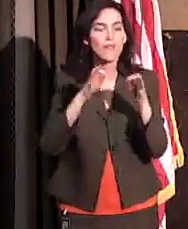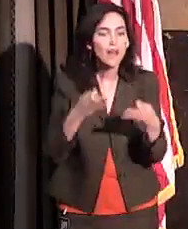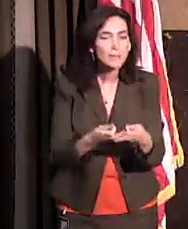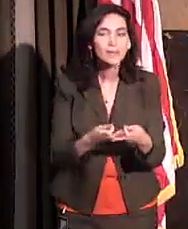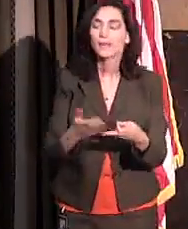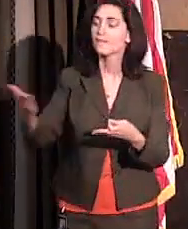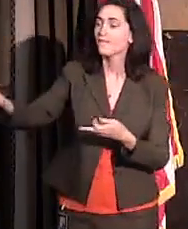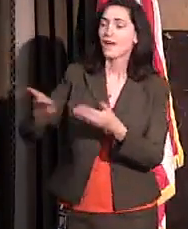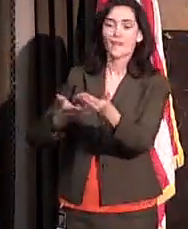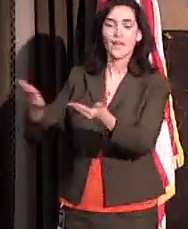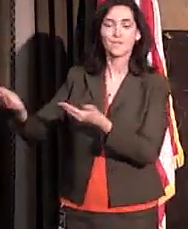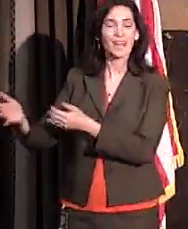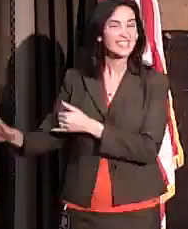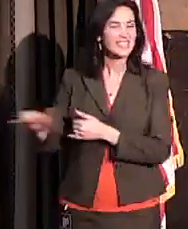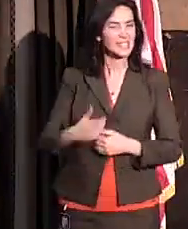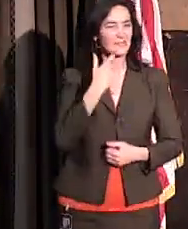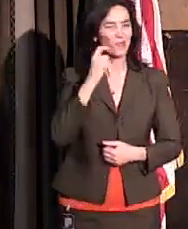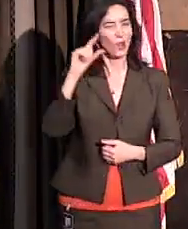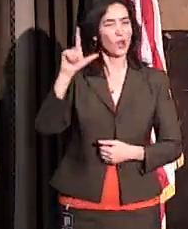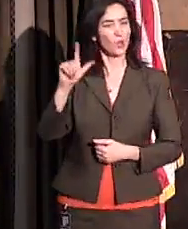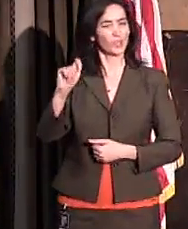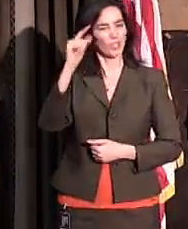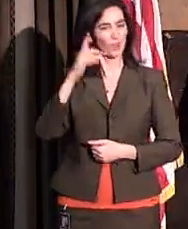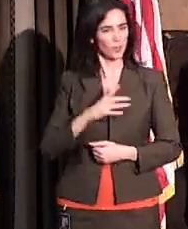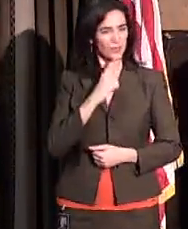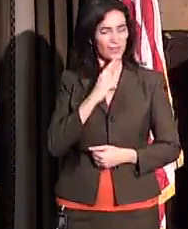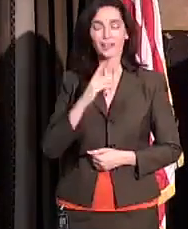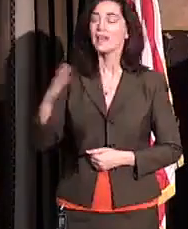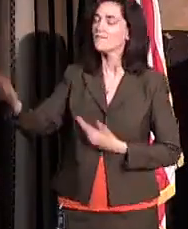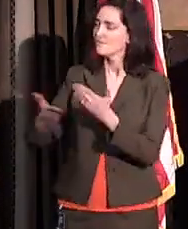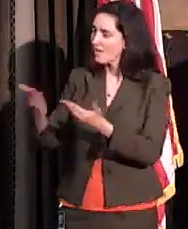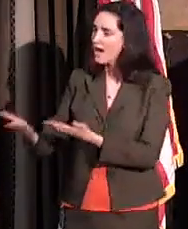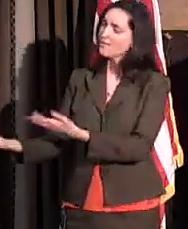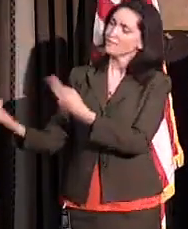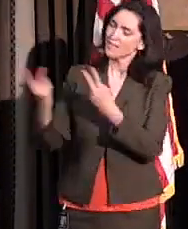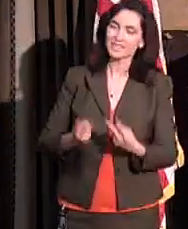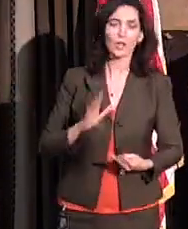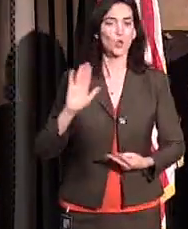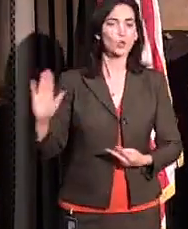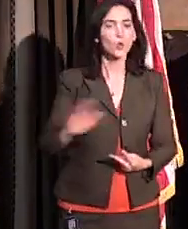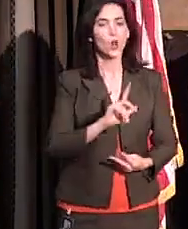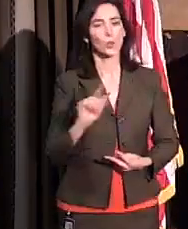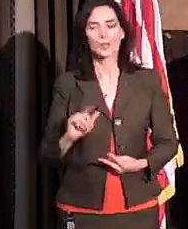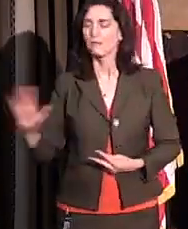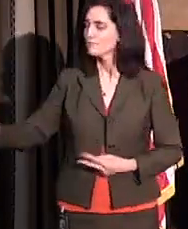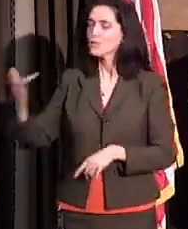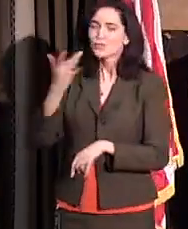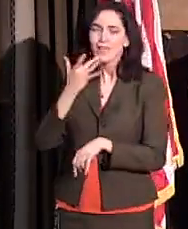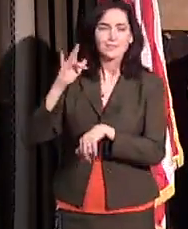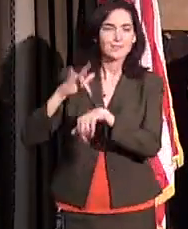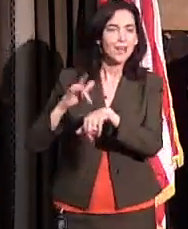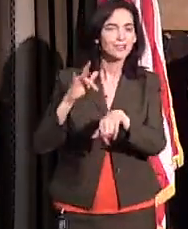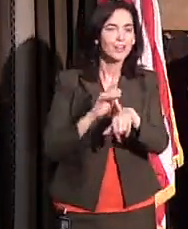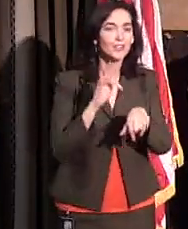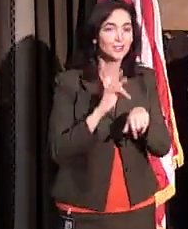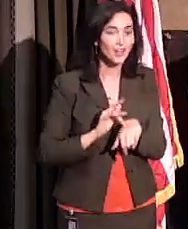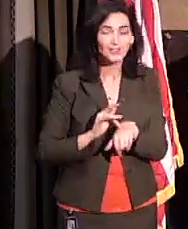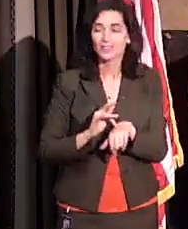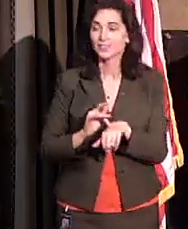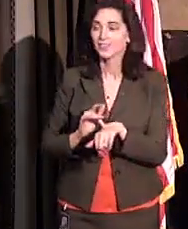the Lieutenant Governor said, to come visit and experience your Louisiana. We also know that all